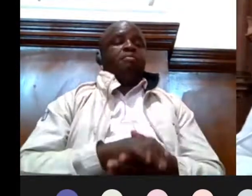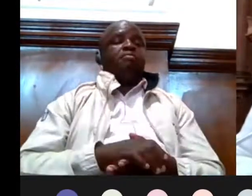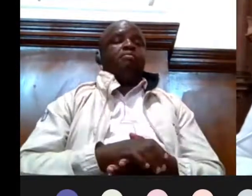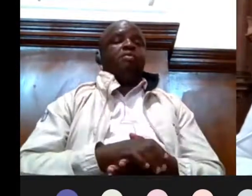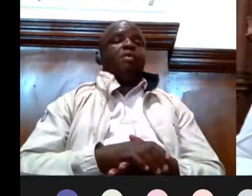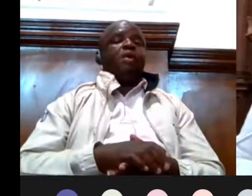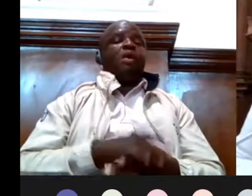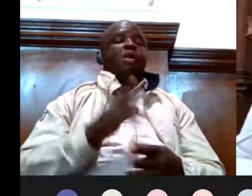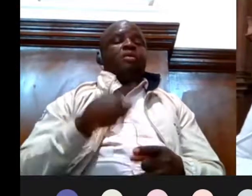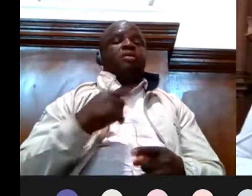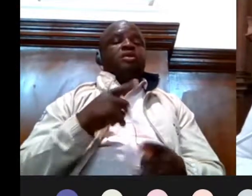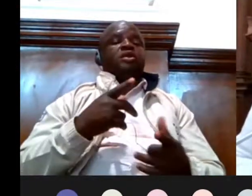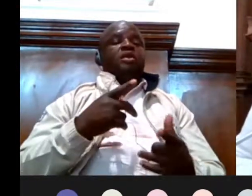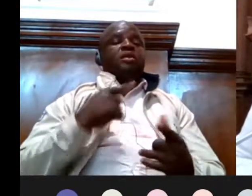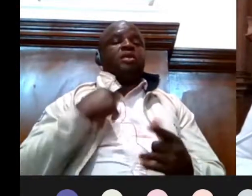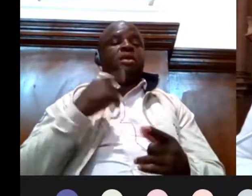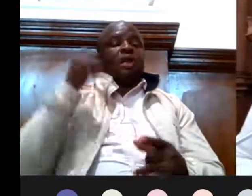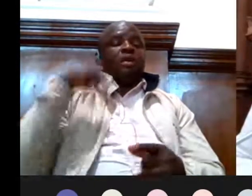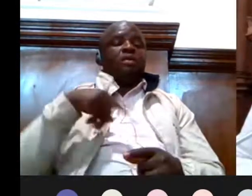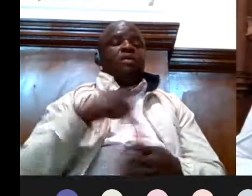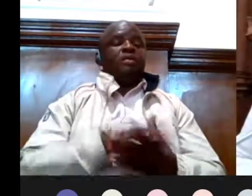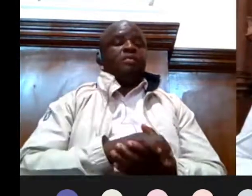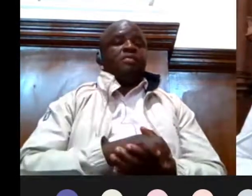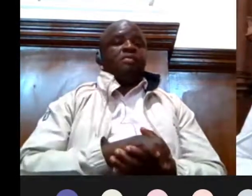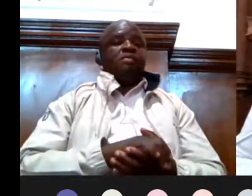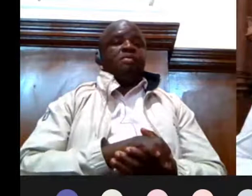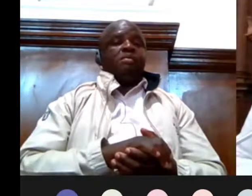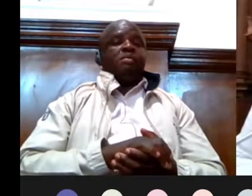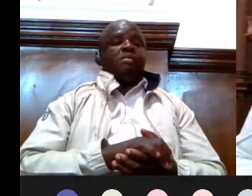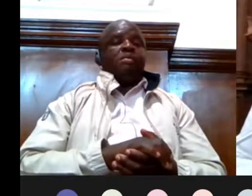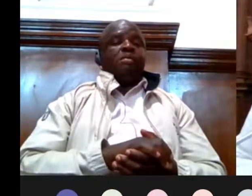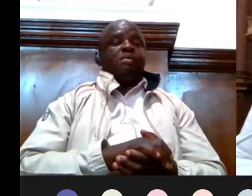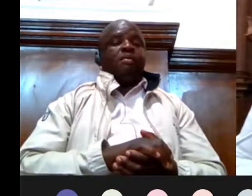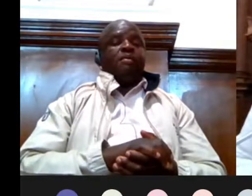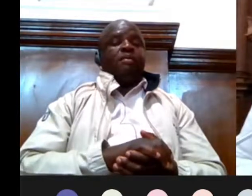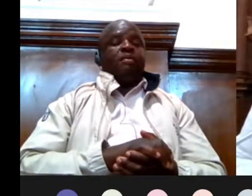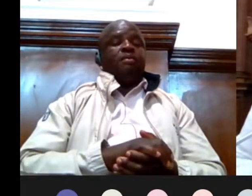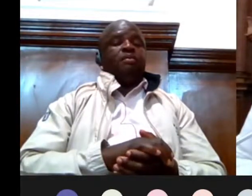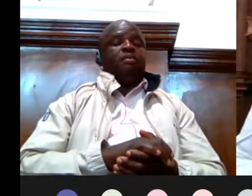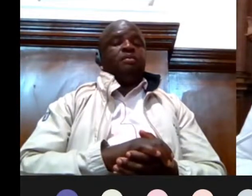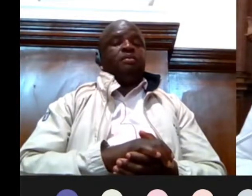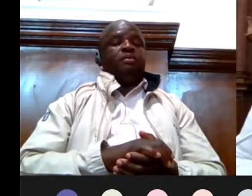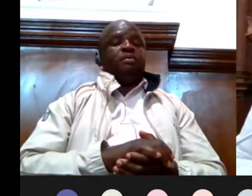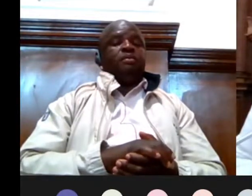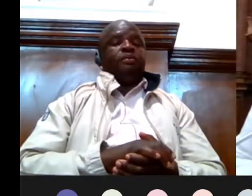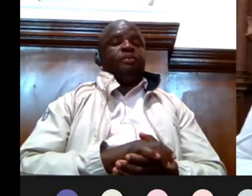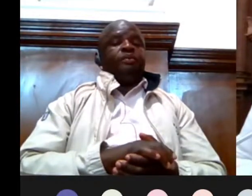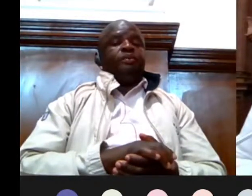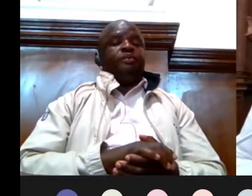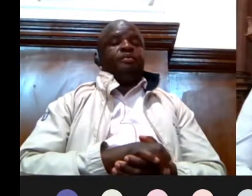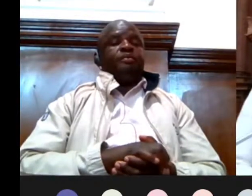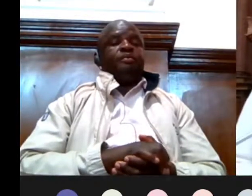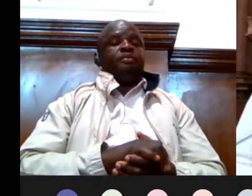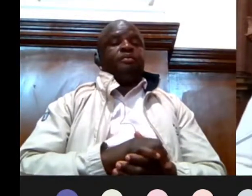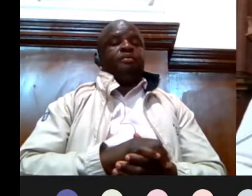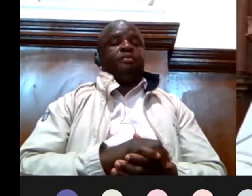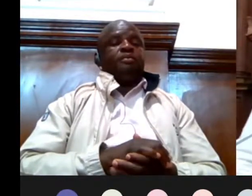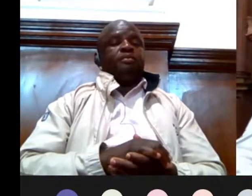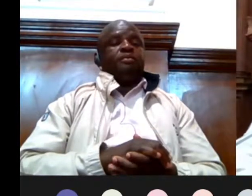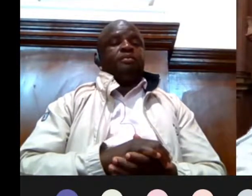Re ke ke be ra kwala mahlo, Honorable Speaker, ka hore bomme ba rona